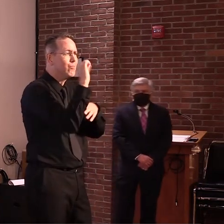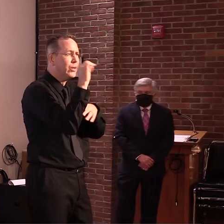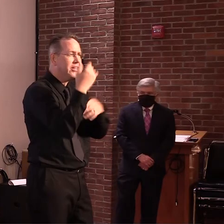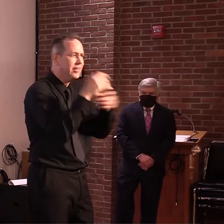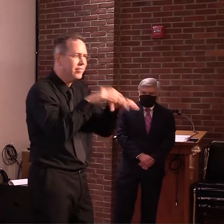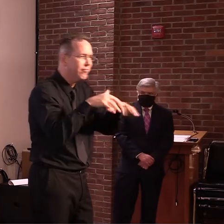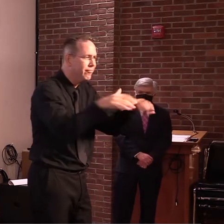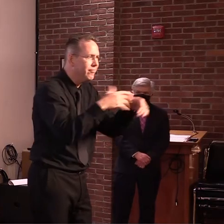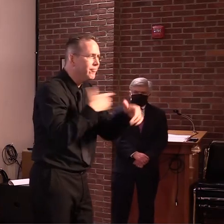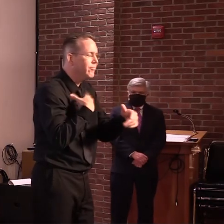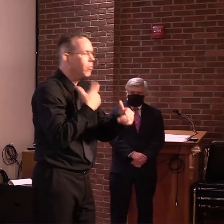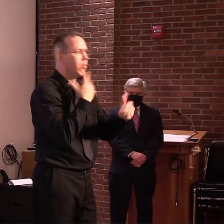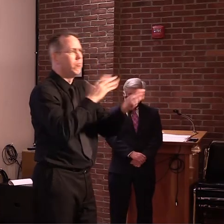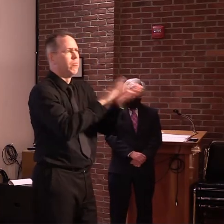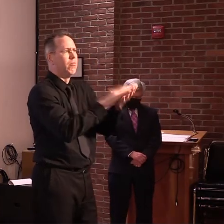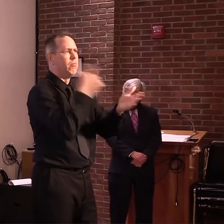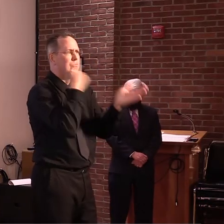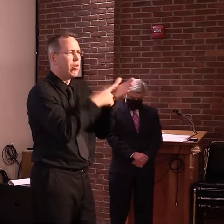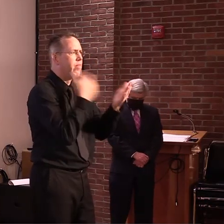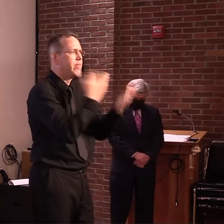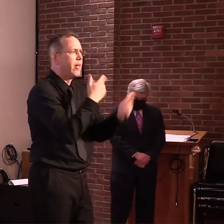at the number of masks that I see.